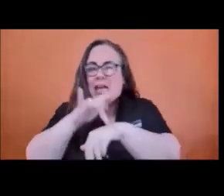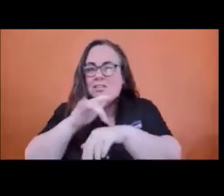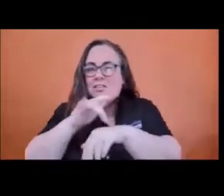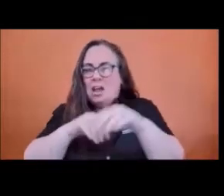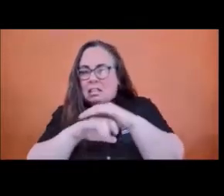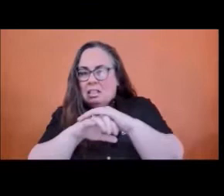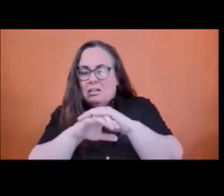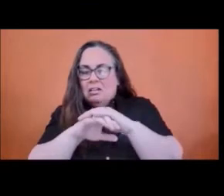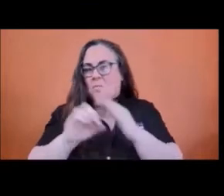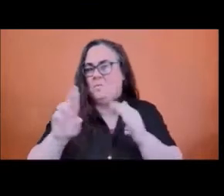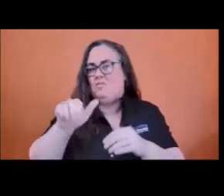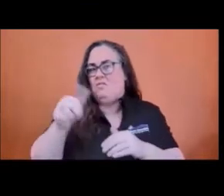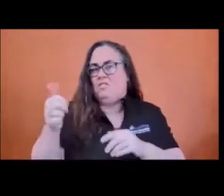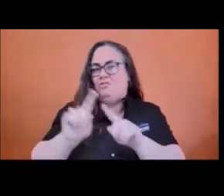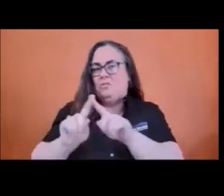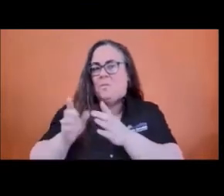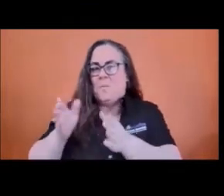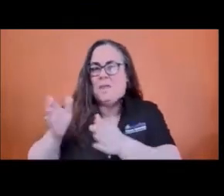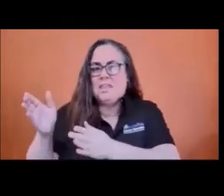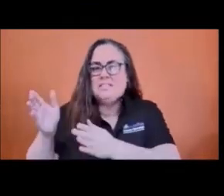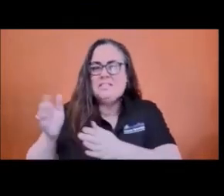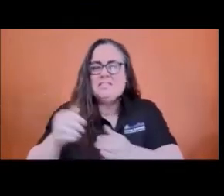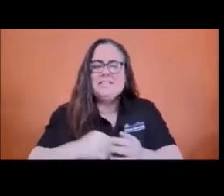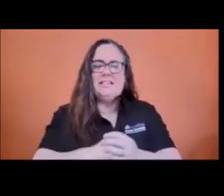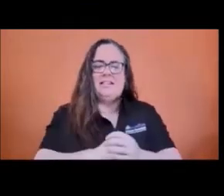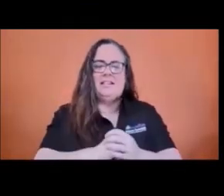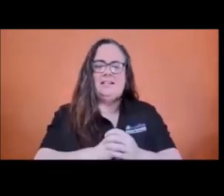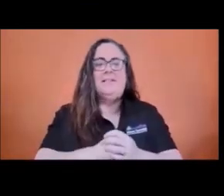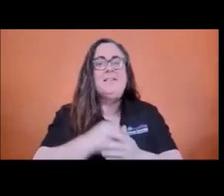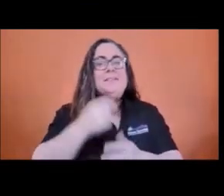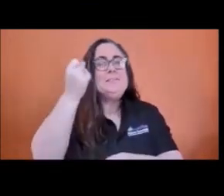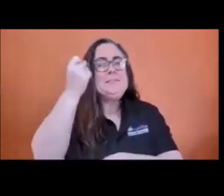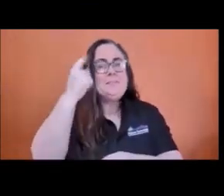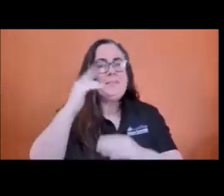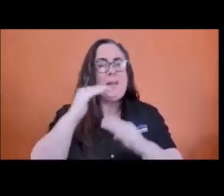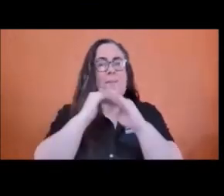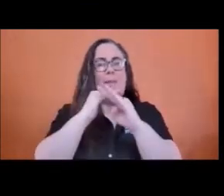visual, it could be tactile, or some other ways.